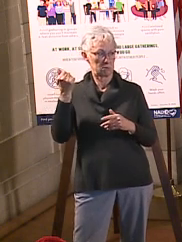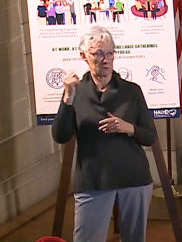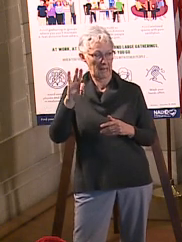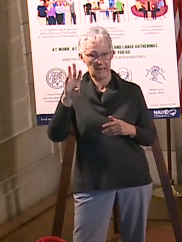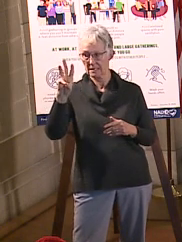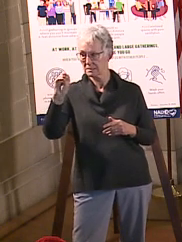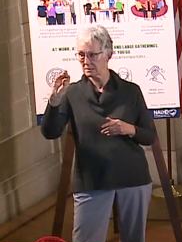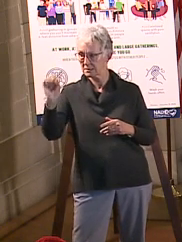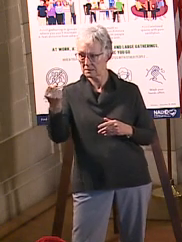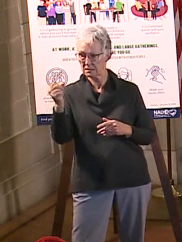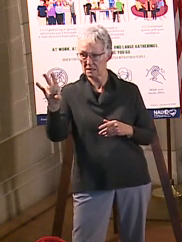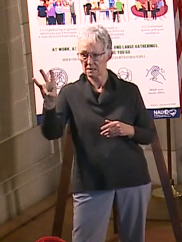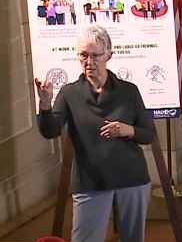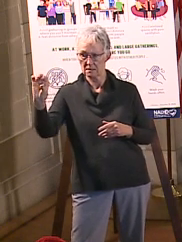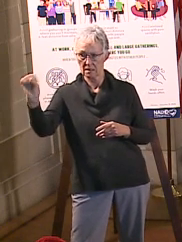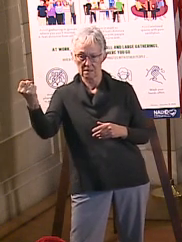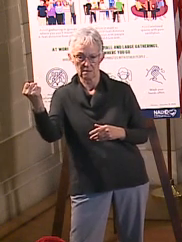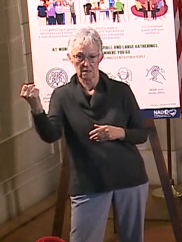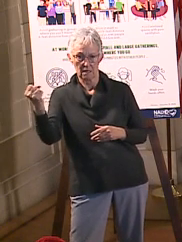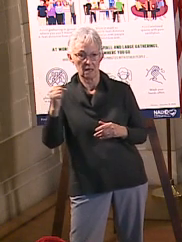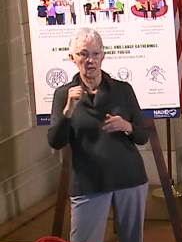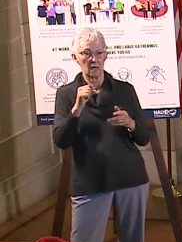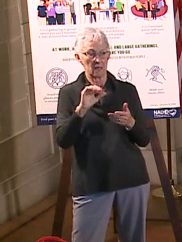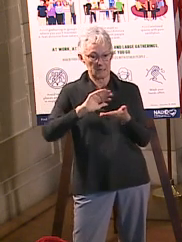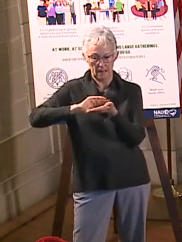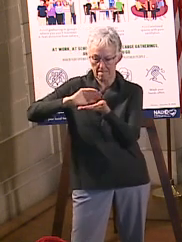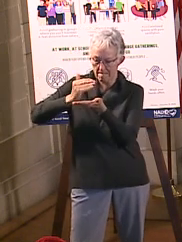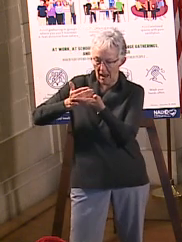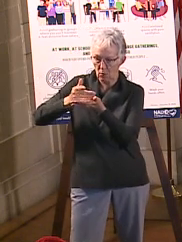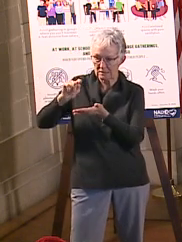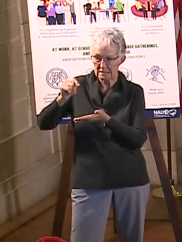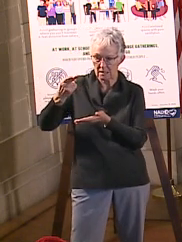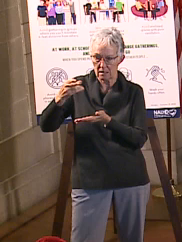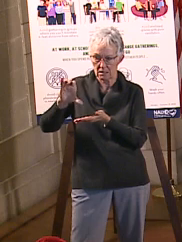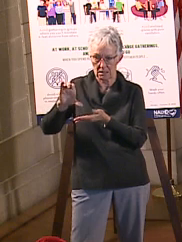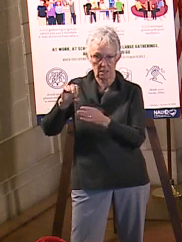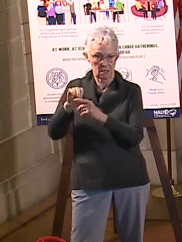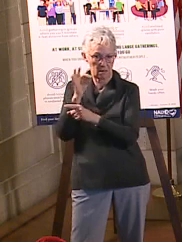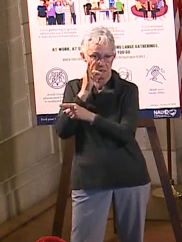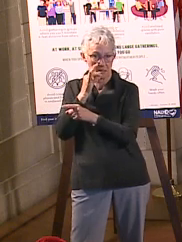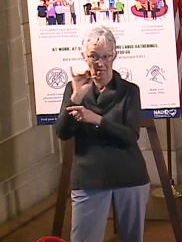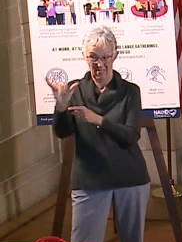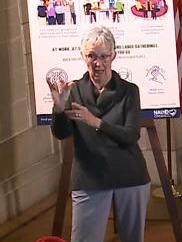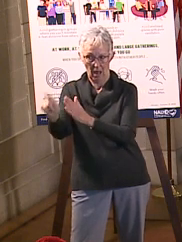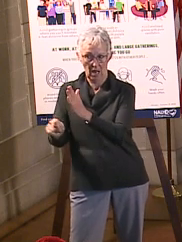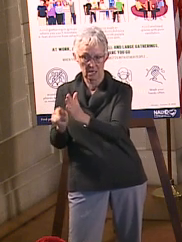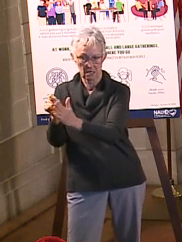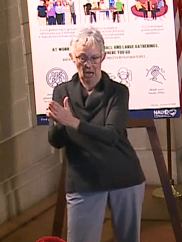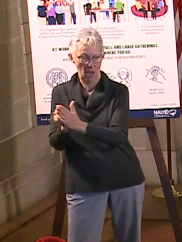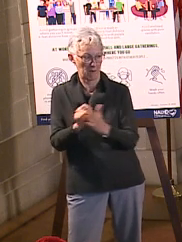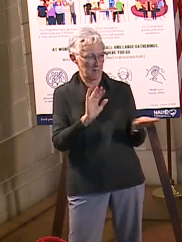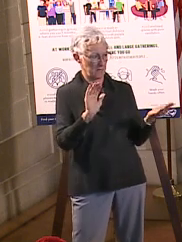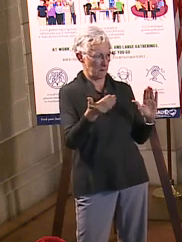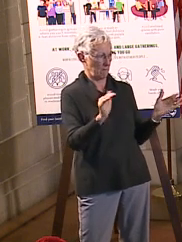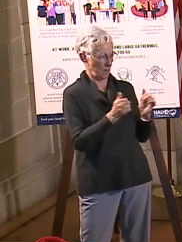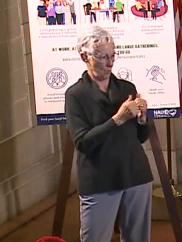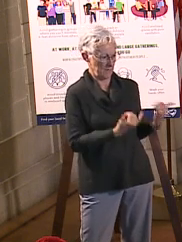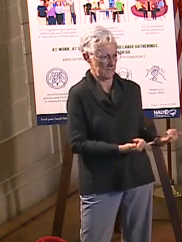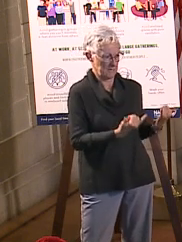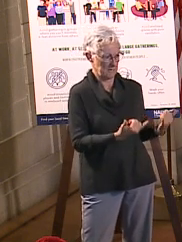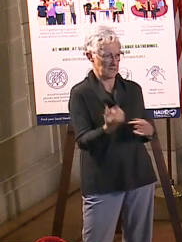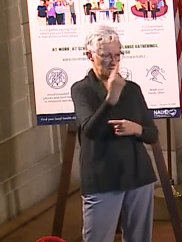the level of THC in the marijuana at that time was tiny compared to what is in marijuana today. It's a much more dangerous drug